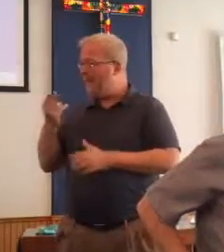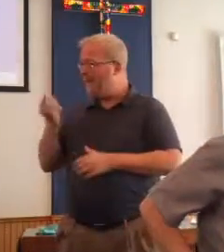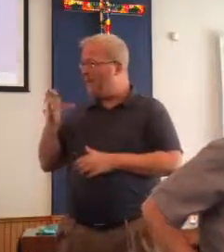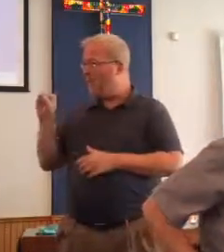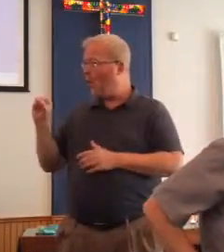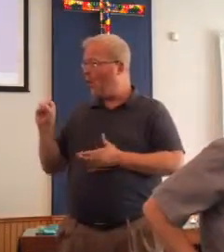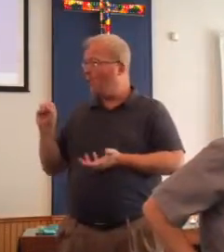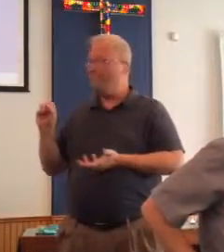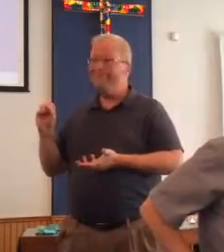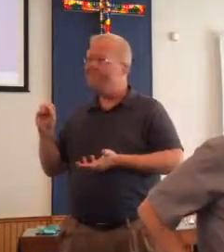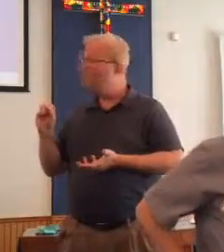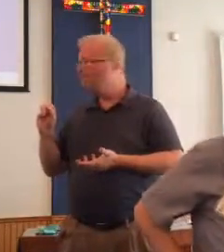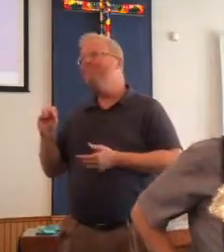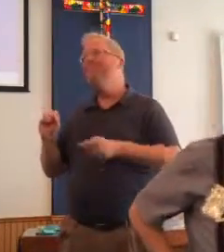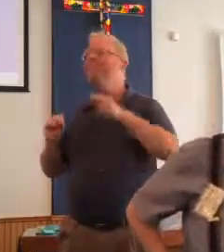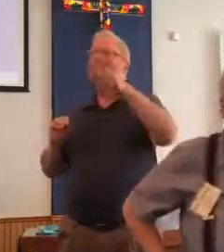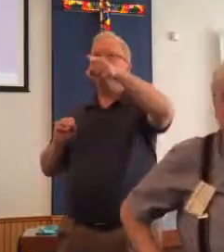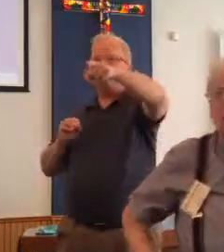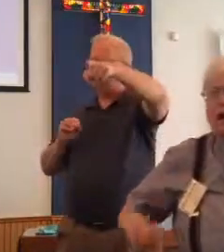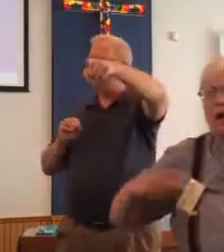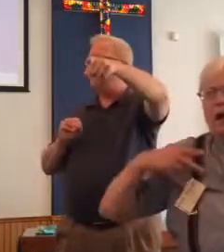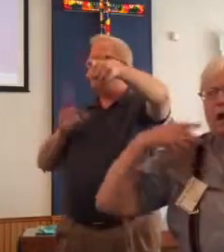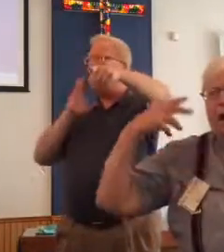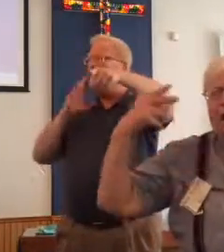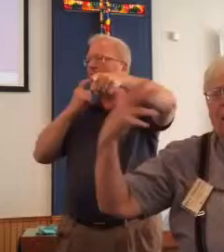Probably not. Probably not.